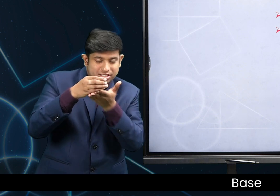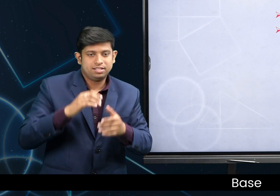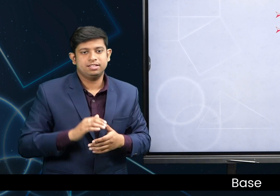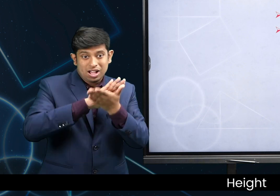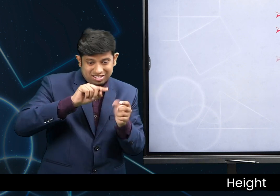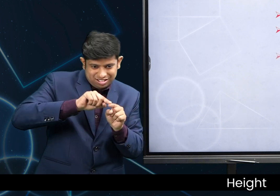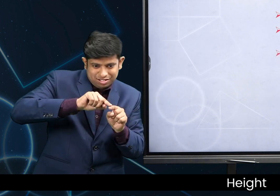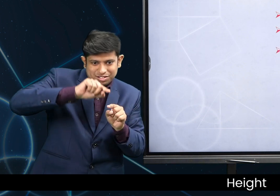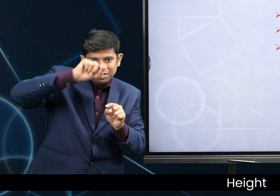height,